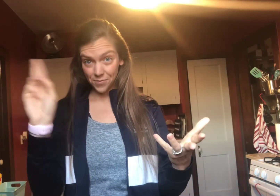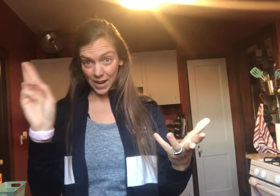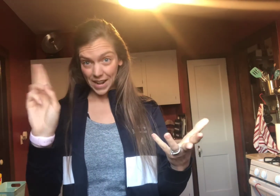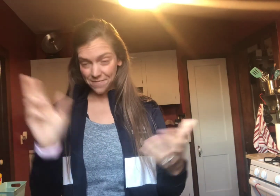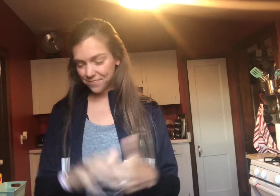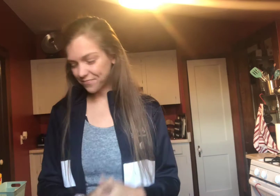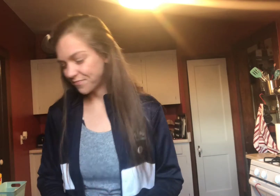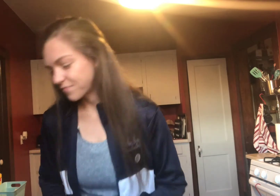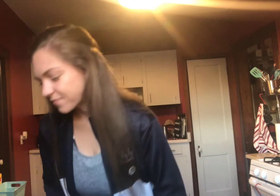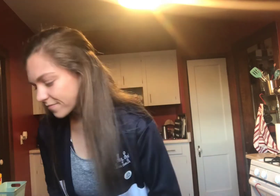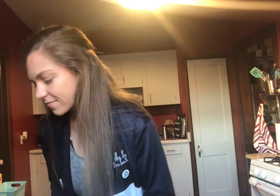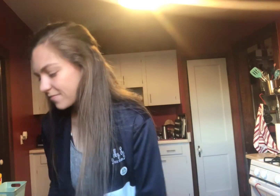okay?